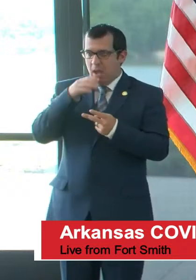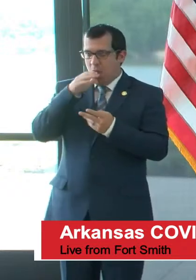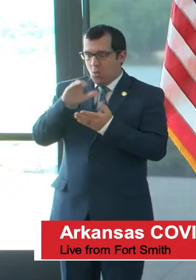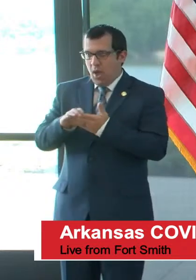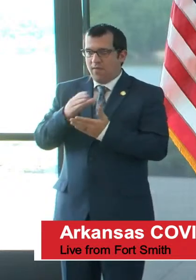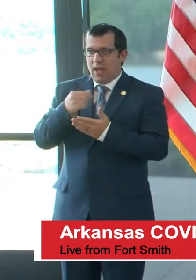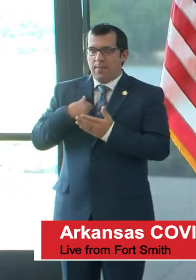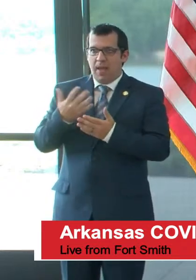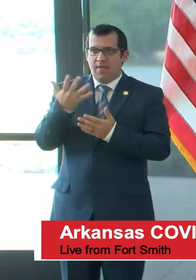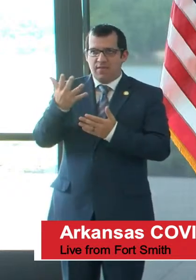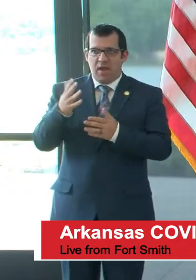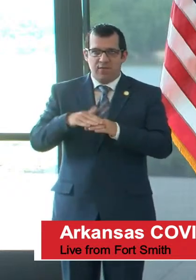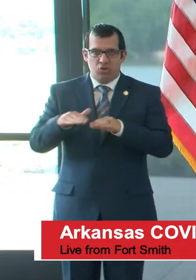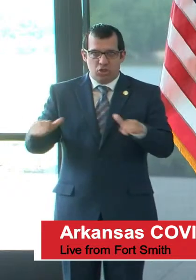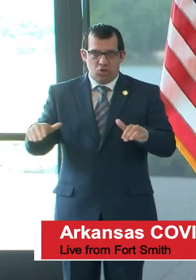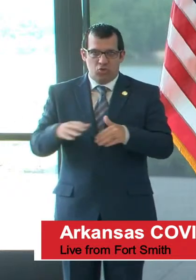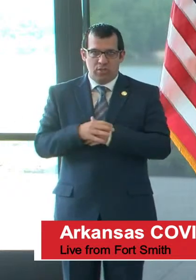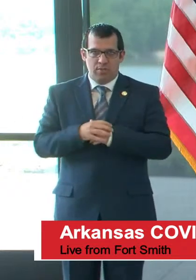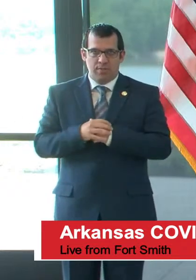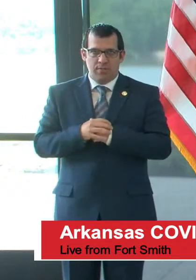and my 5 children.